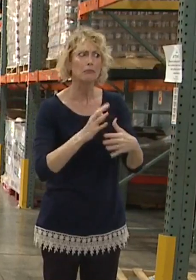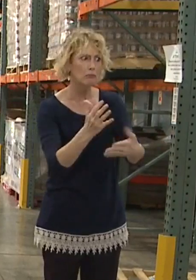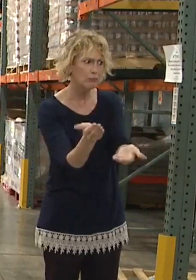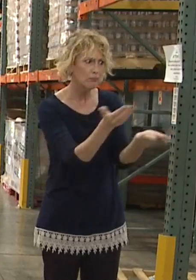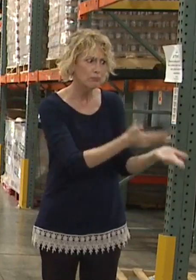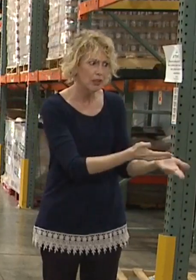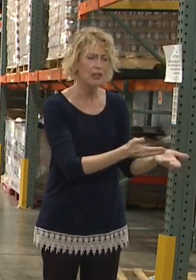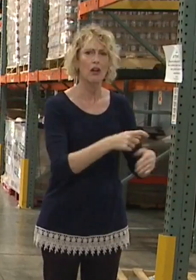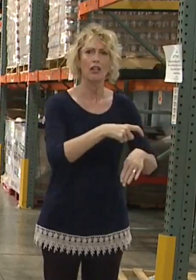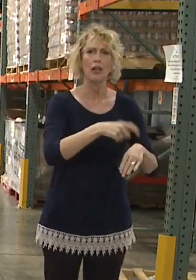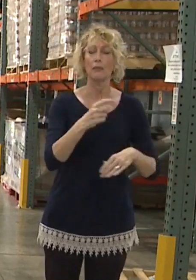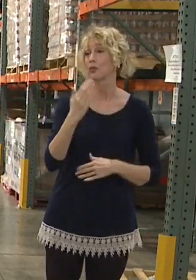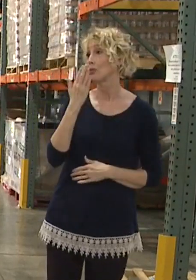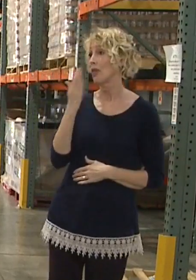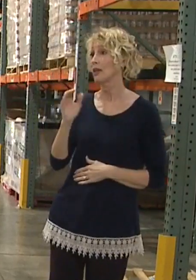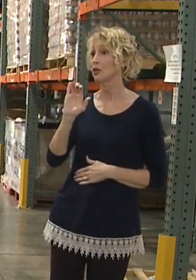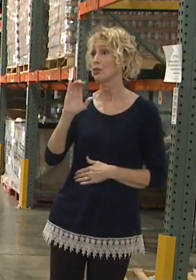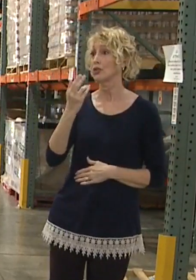for that as well.